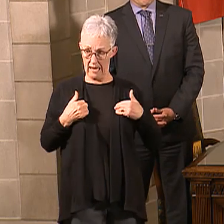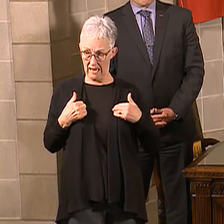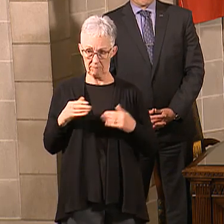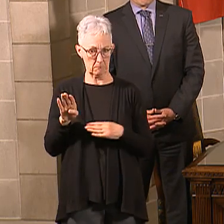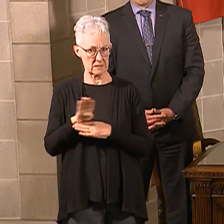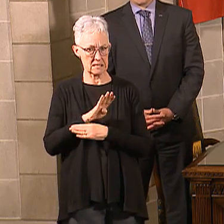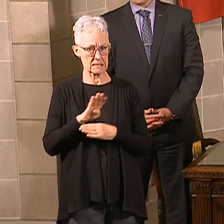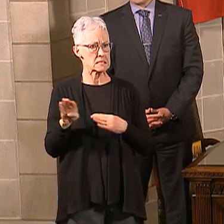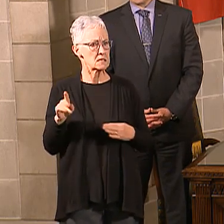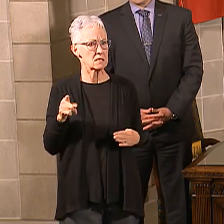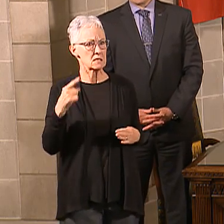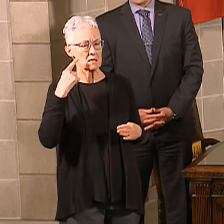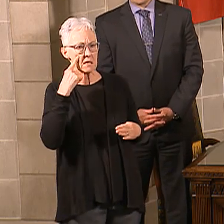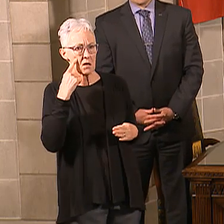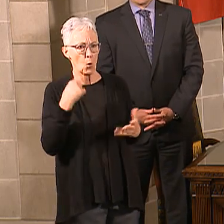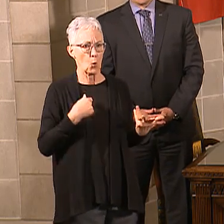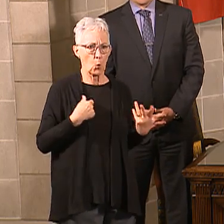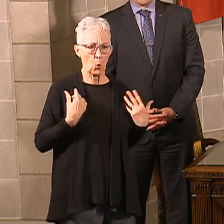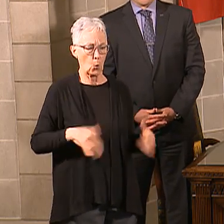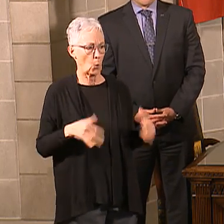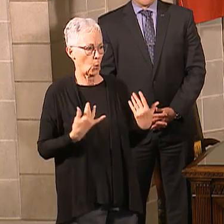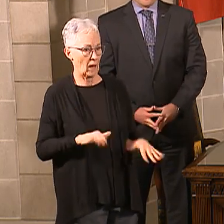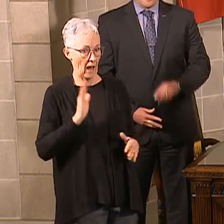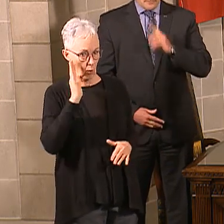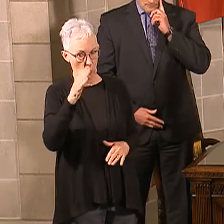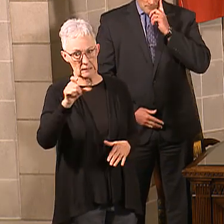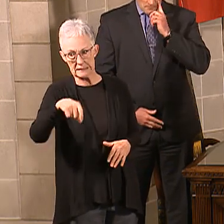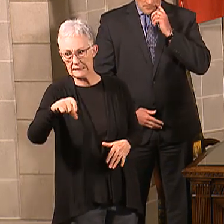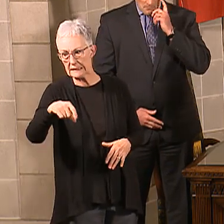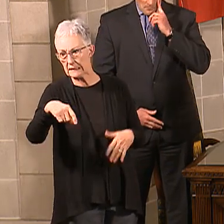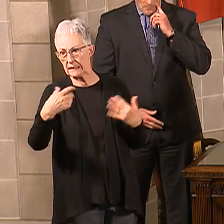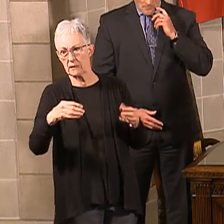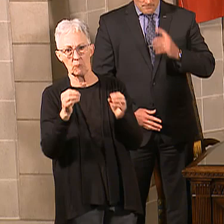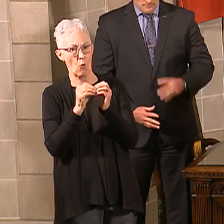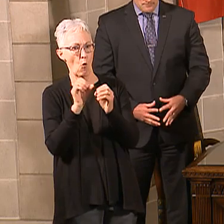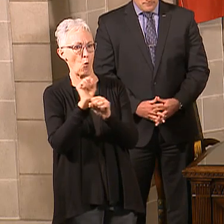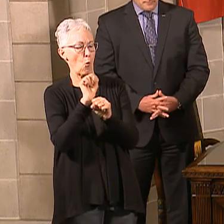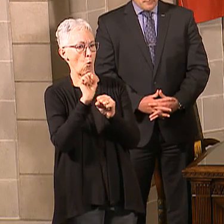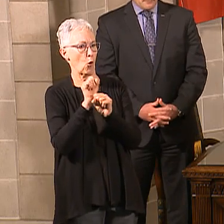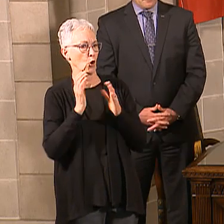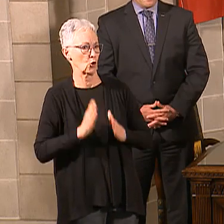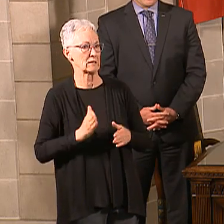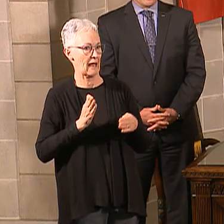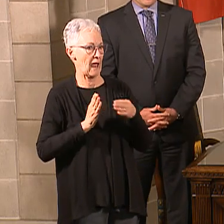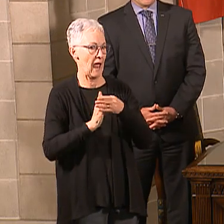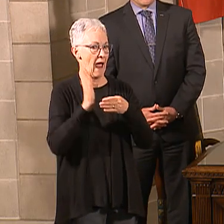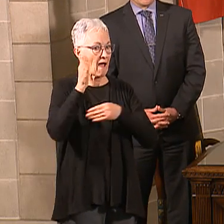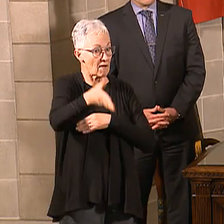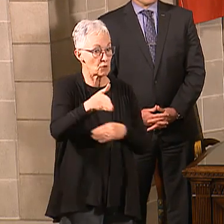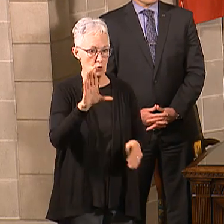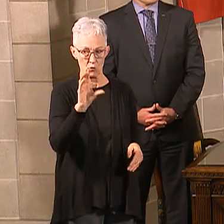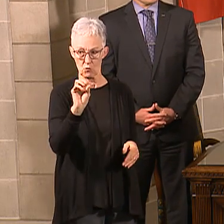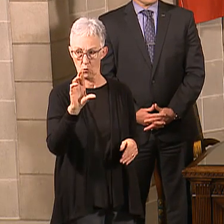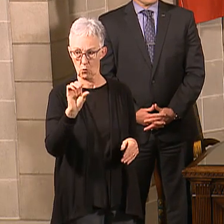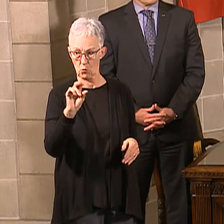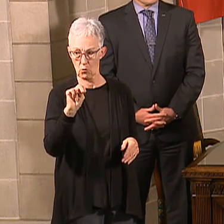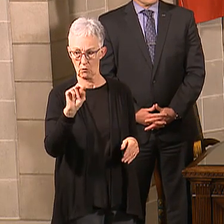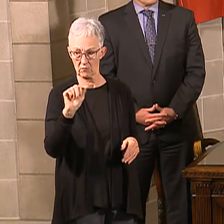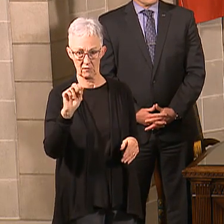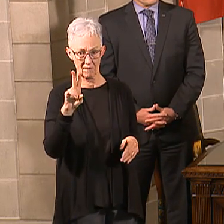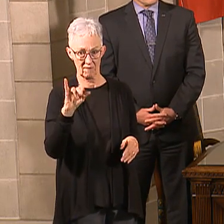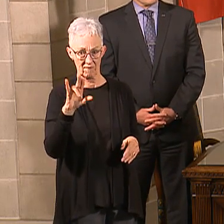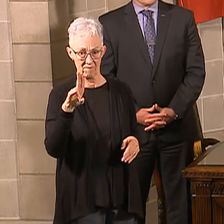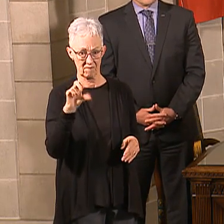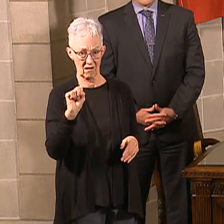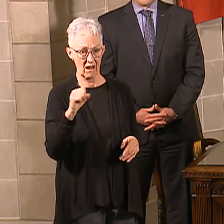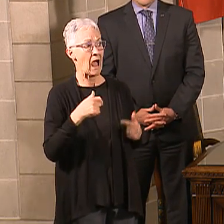going to meet this pent-up demand that is likely to come when we get through this coronavirus emergency, well, I'd be trying to figure out ways to hold on to my